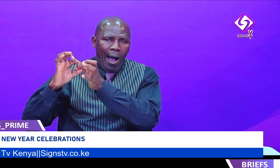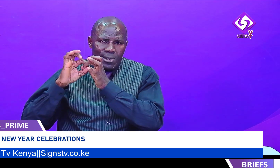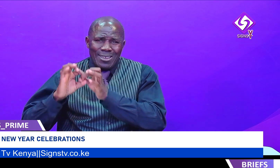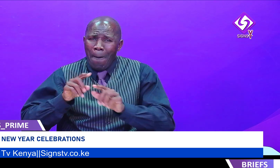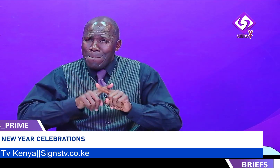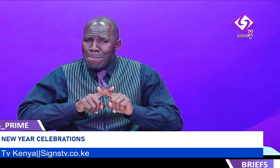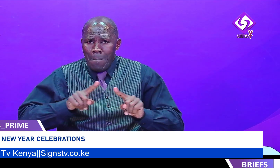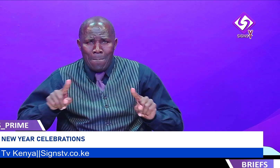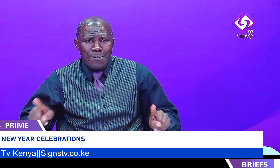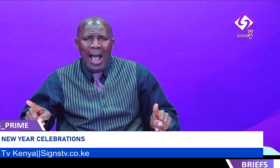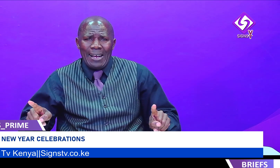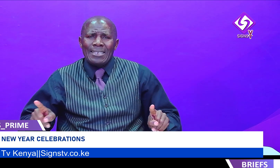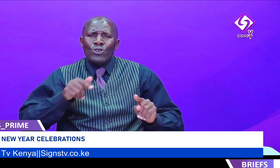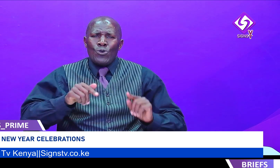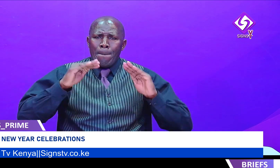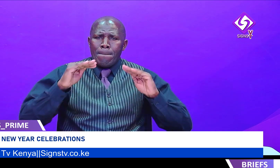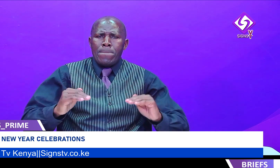cross-border tourism."